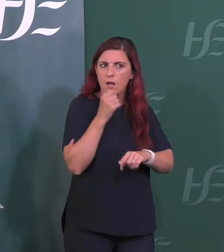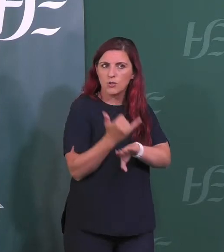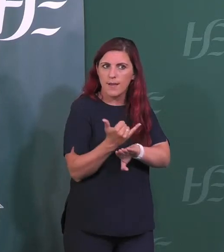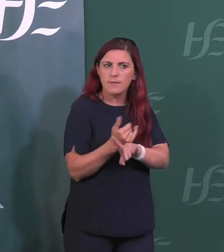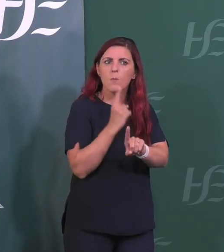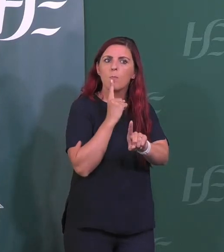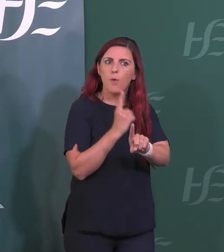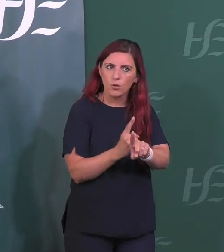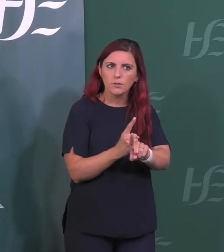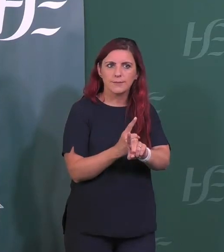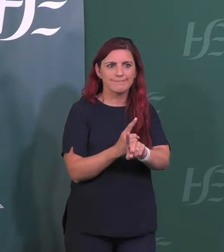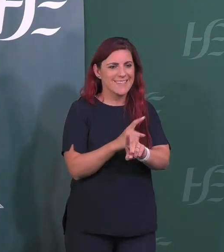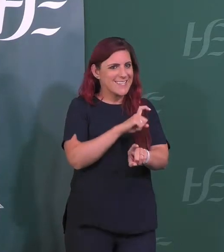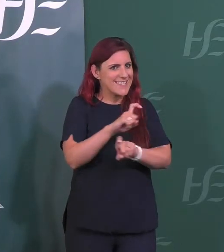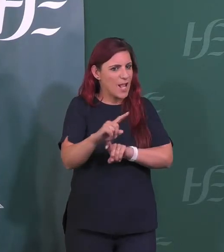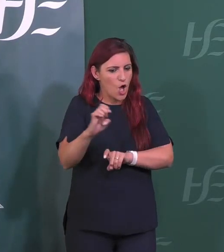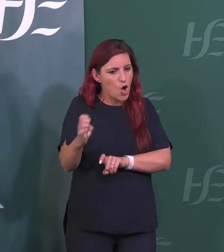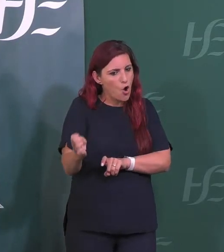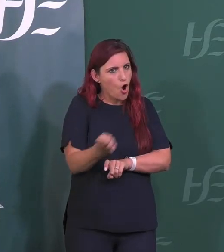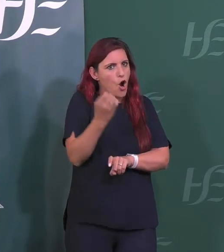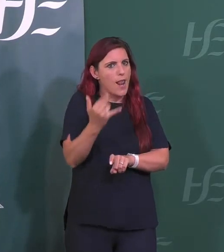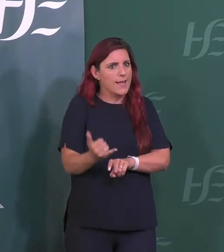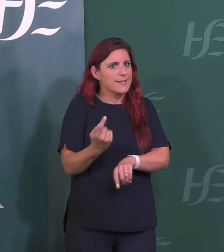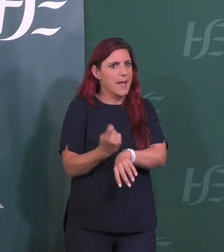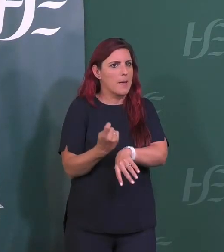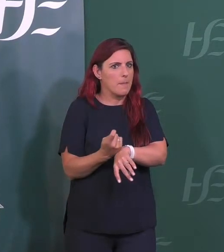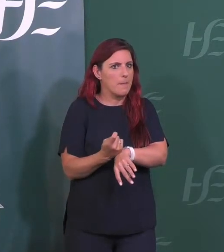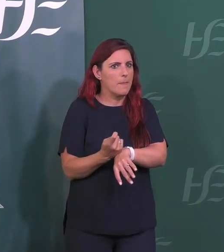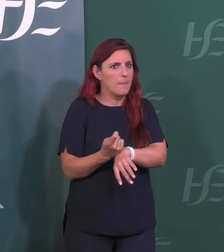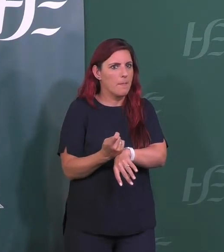know we're in the early stages of potential impacts of